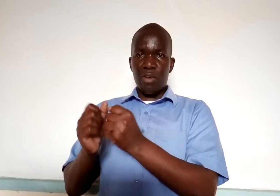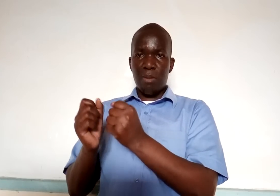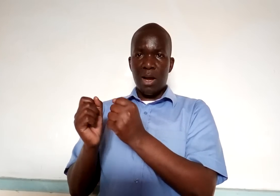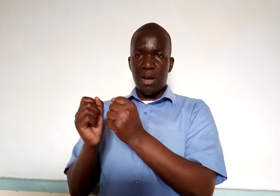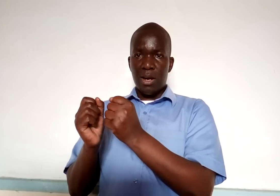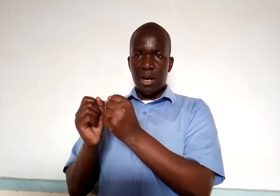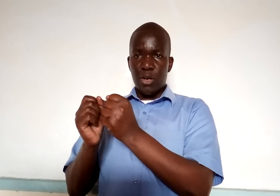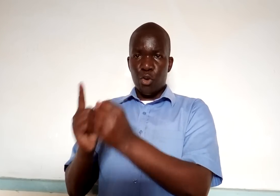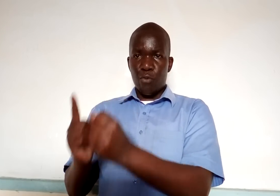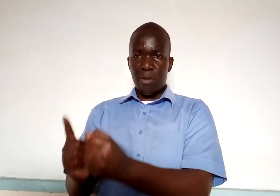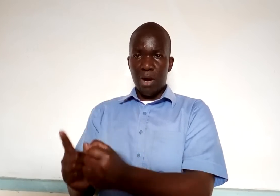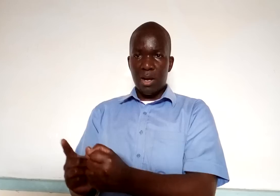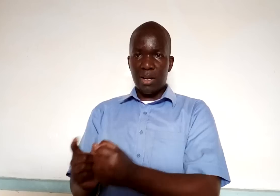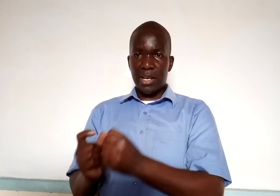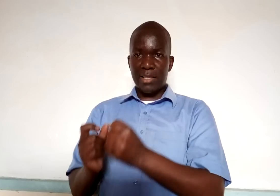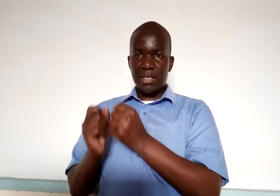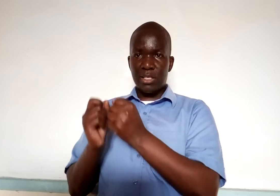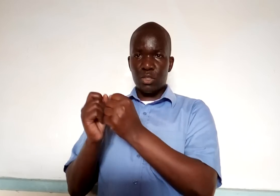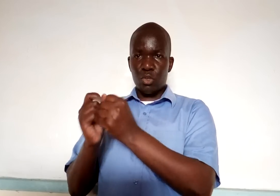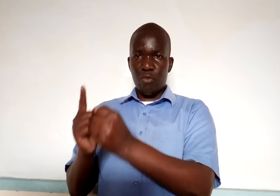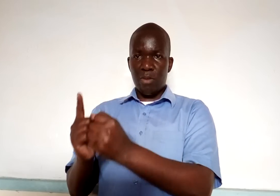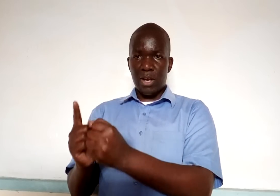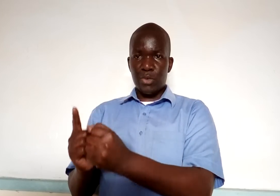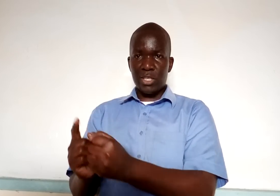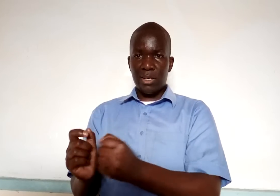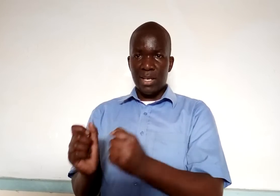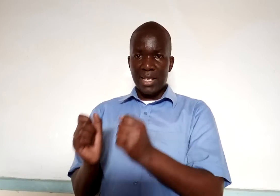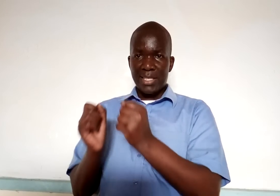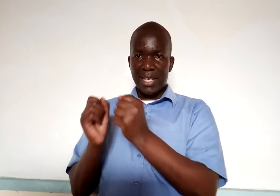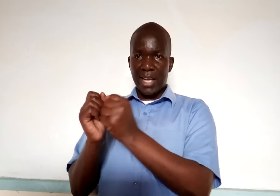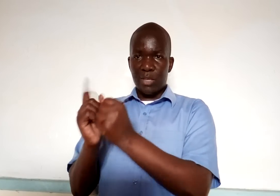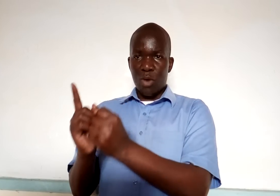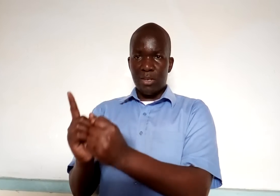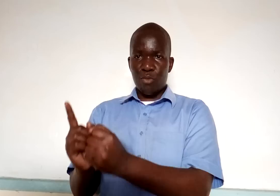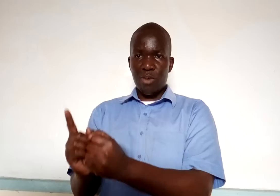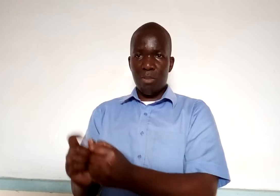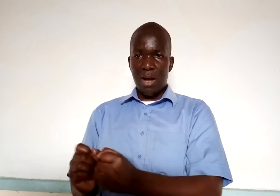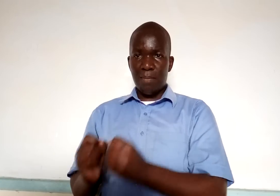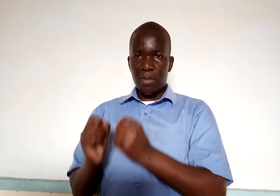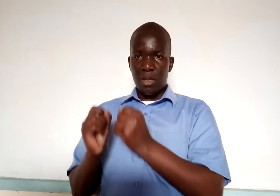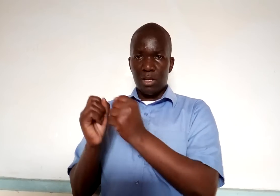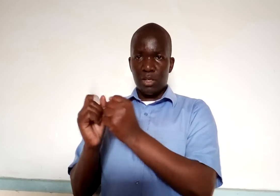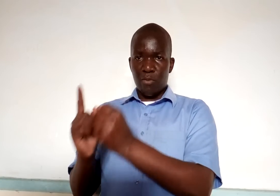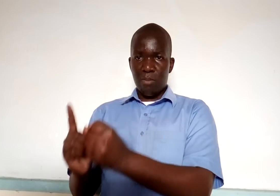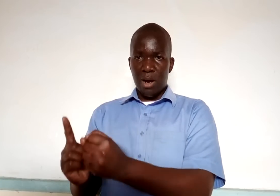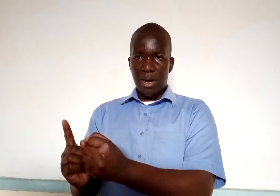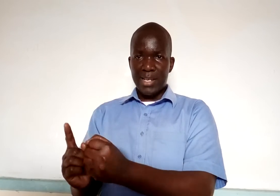November, like that. November, you see, 10 and 1, November.